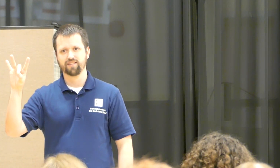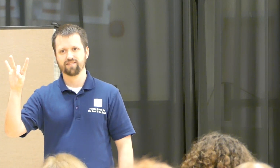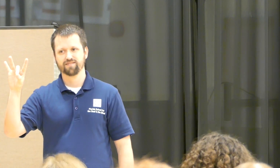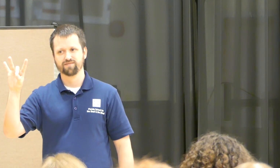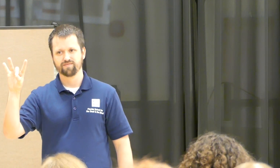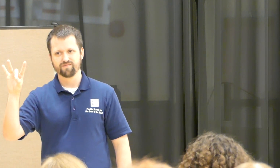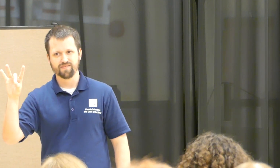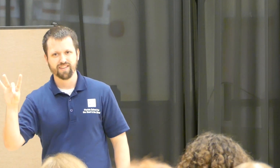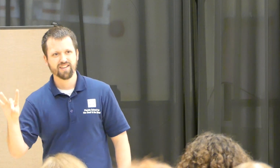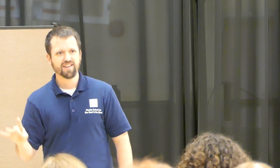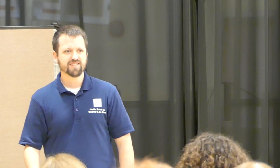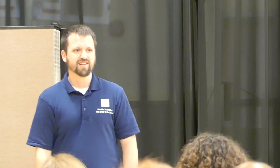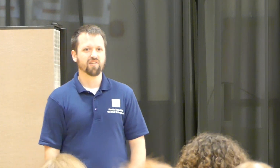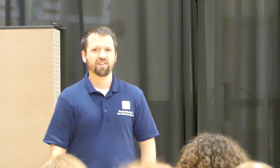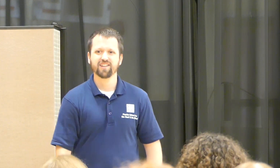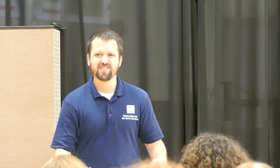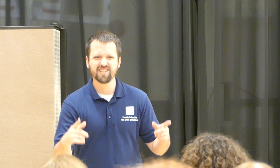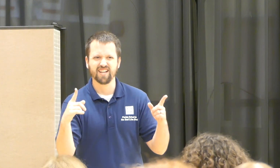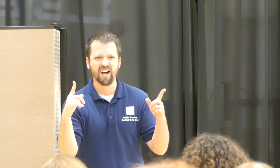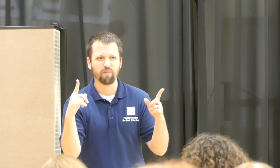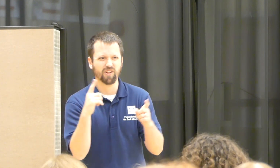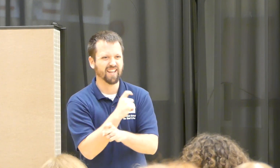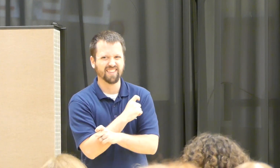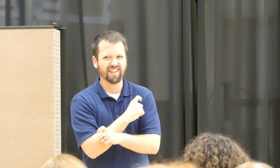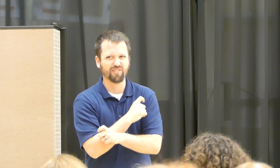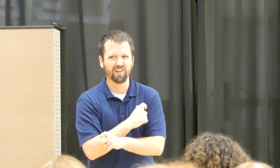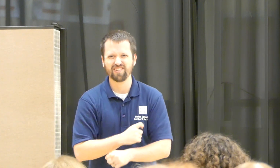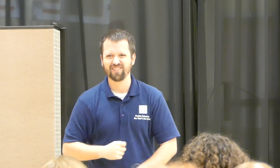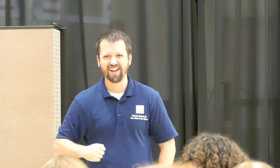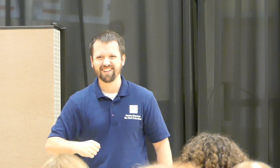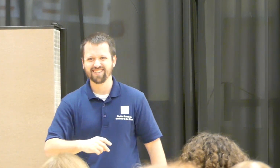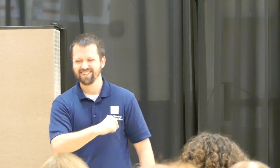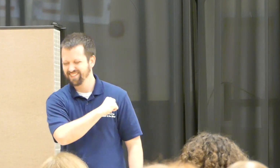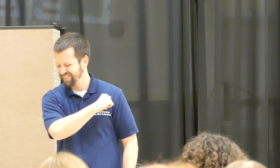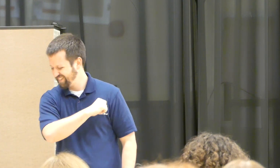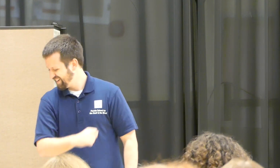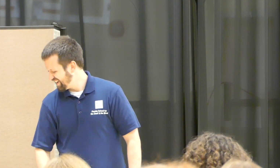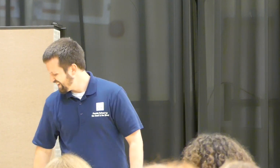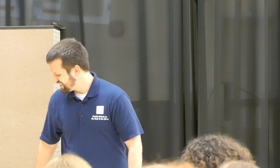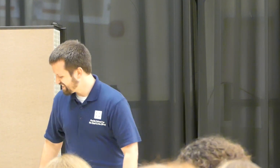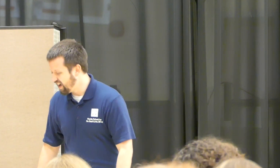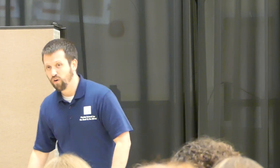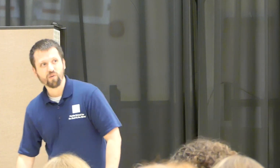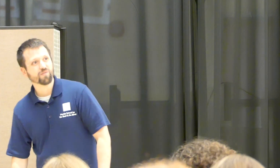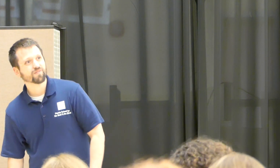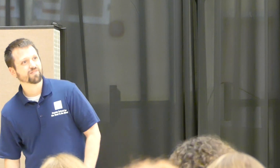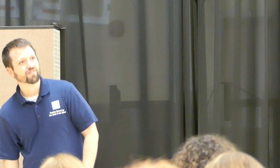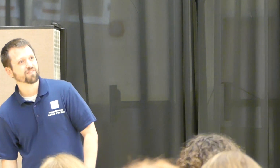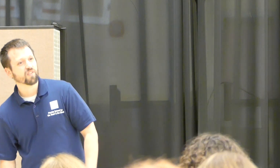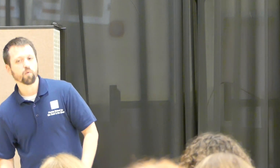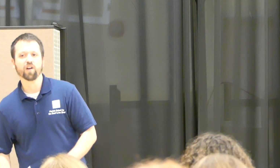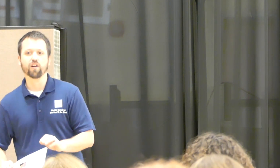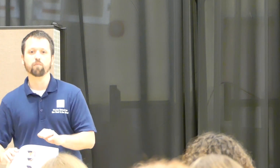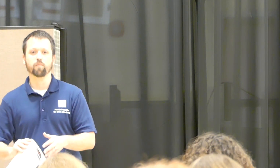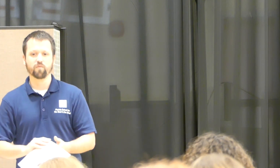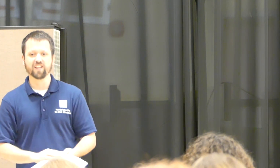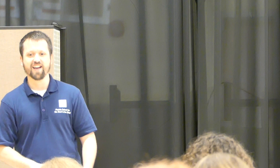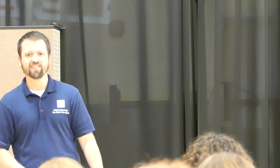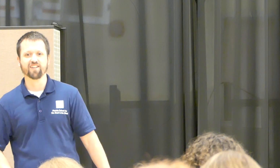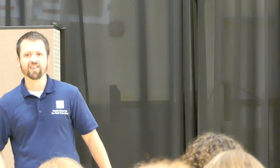them? So, just complicated I things for us, guess the right? first place we So, we are fantastic on time, so